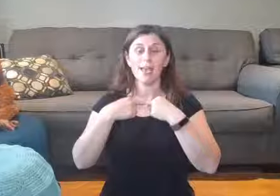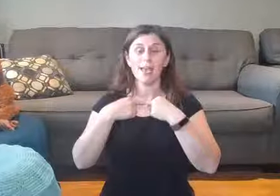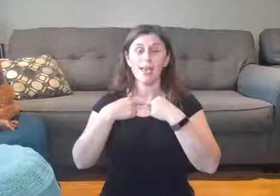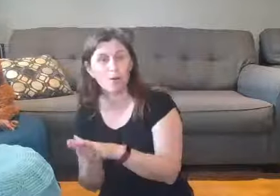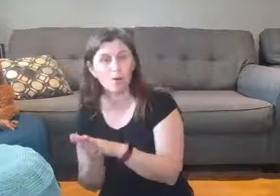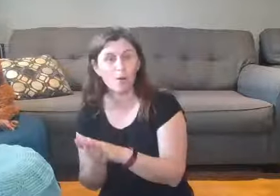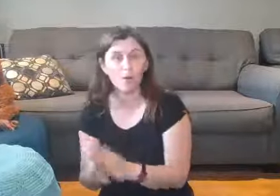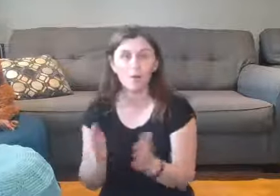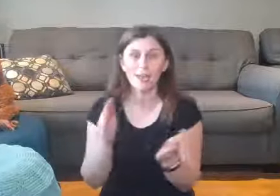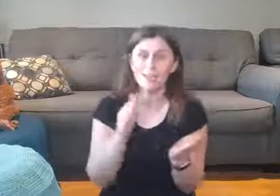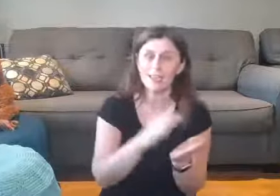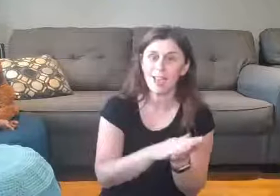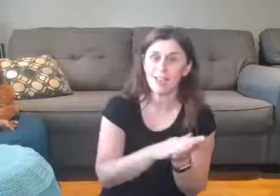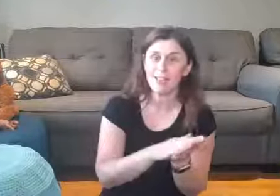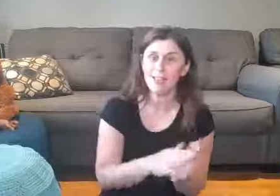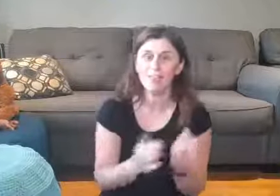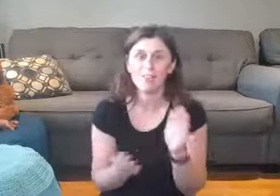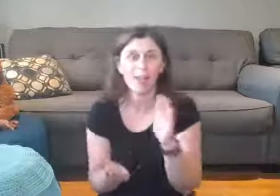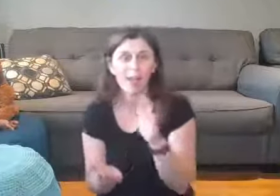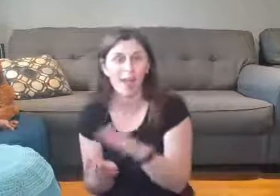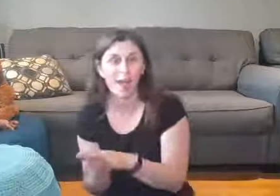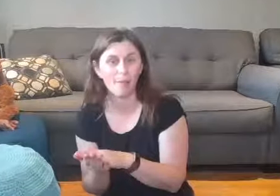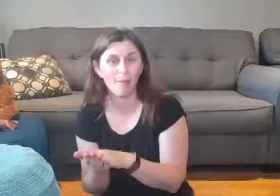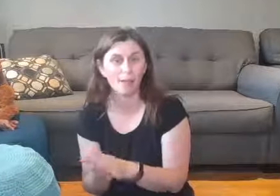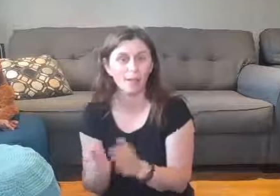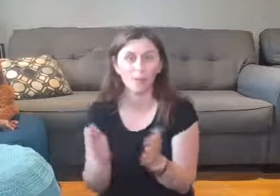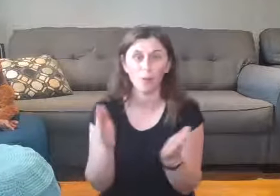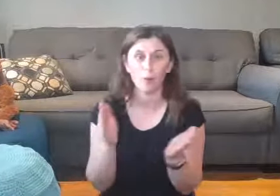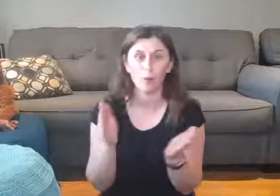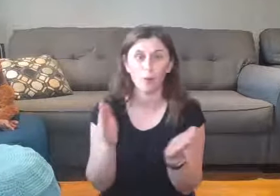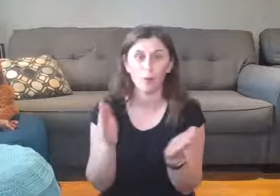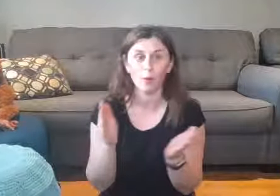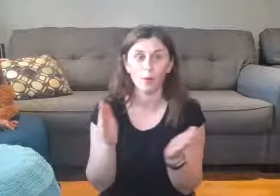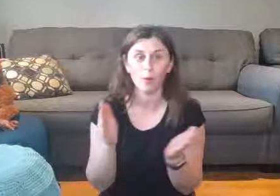the more we get together, the happier we'll be.